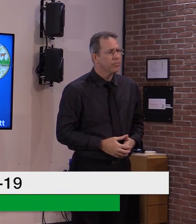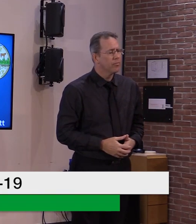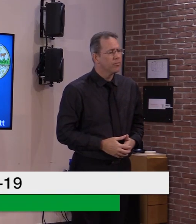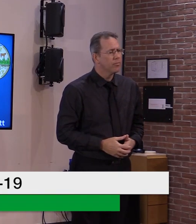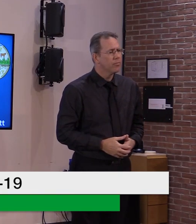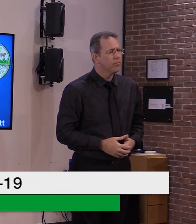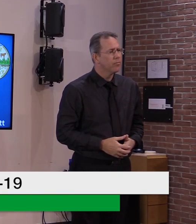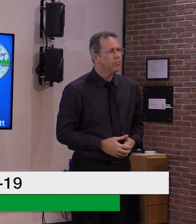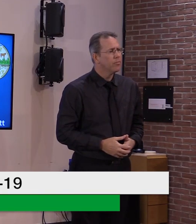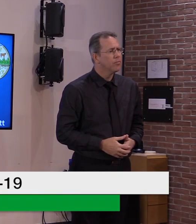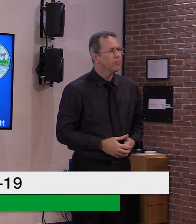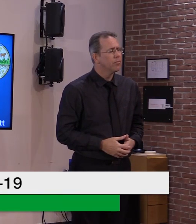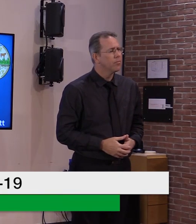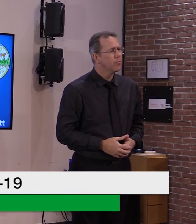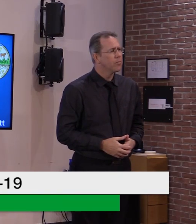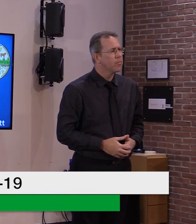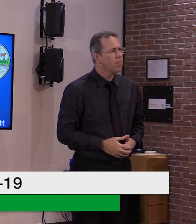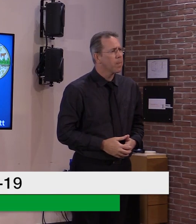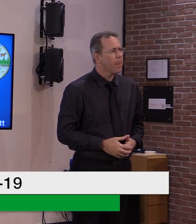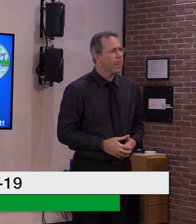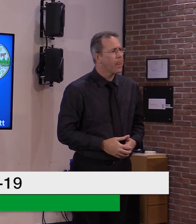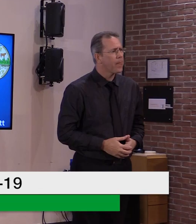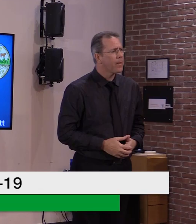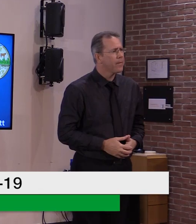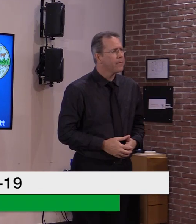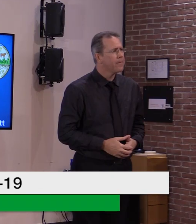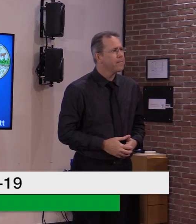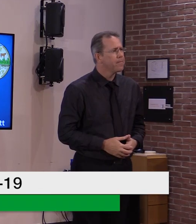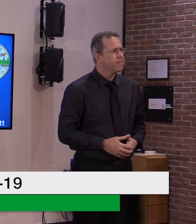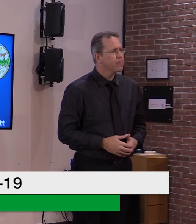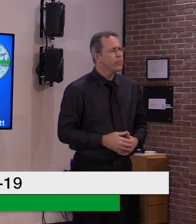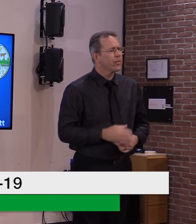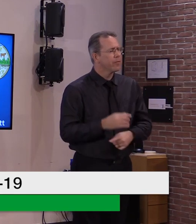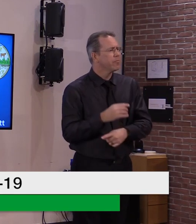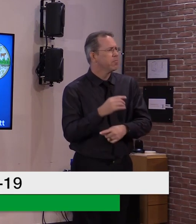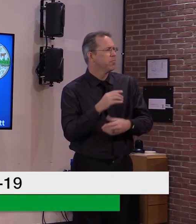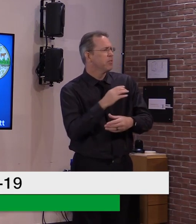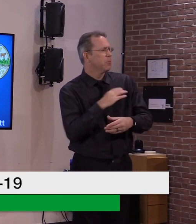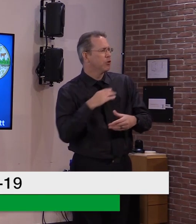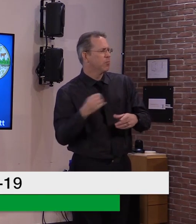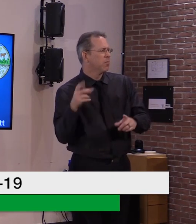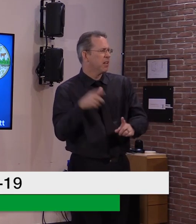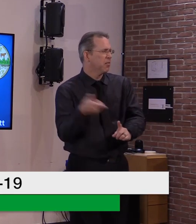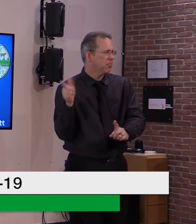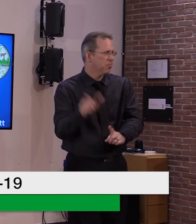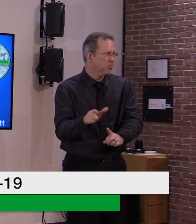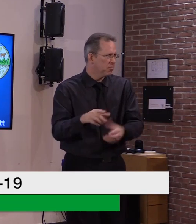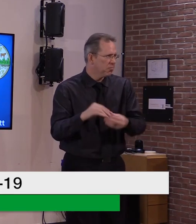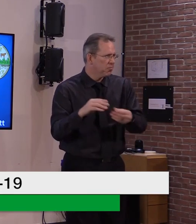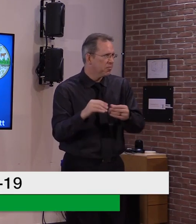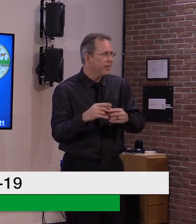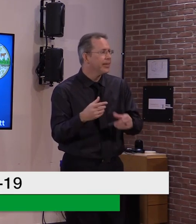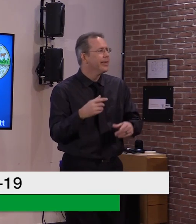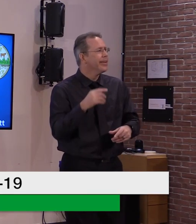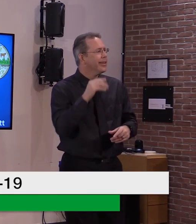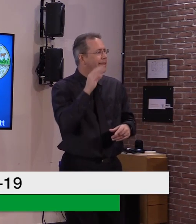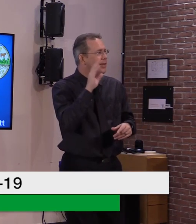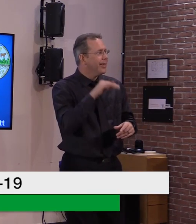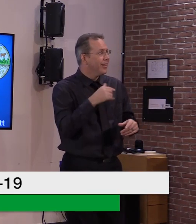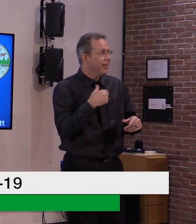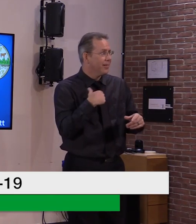turned back on the word search requirement um that shouldn't dissuade anybody from actively uh looking for